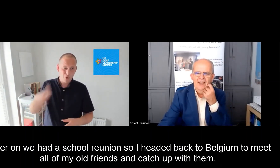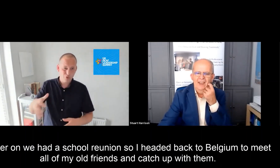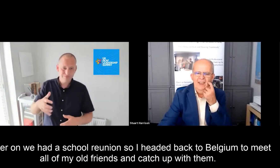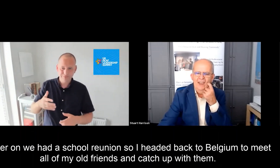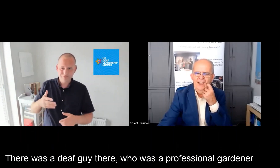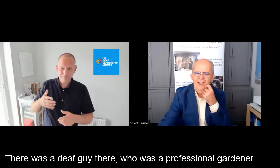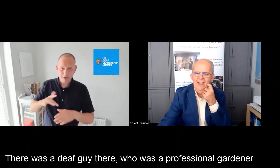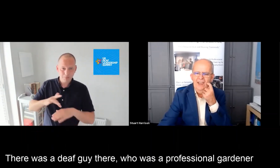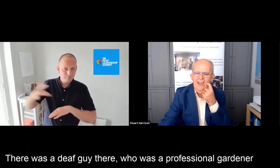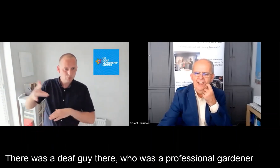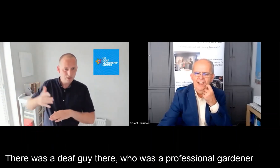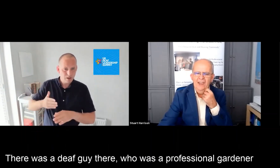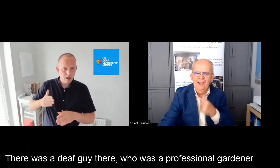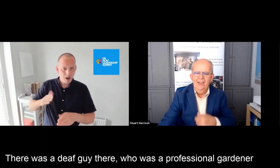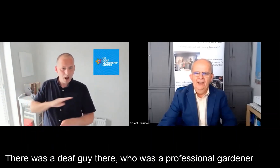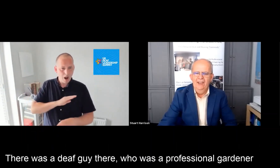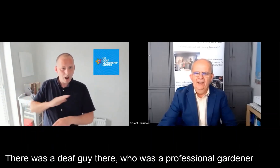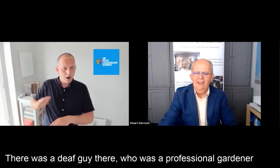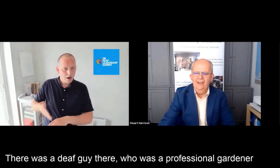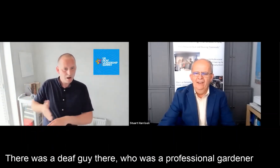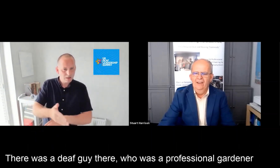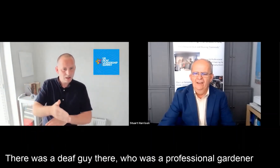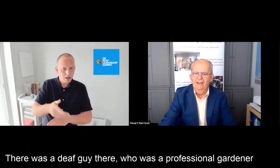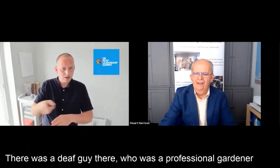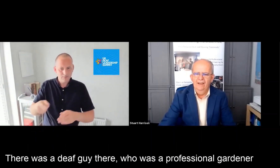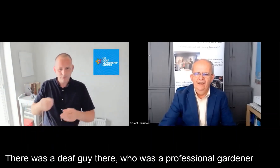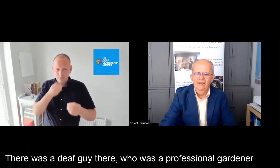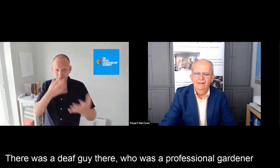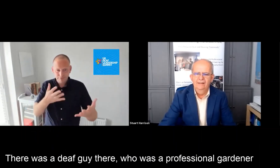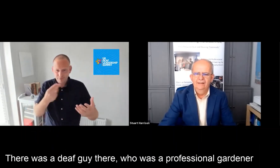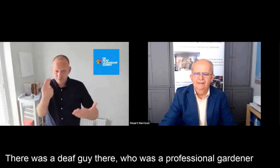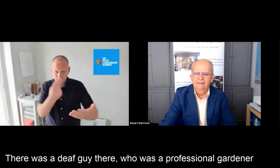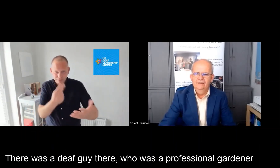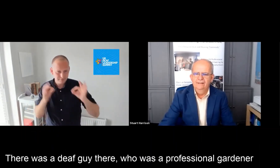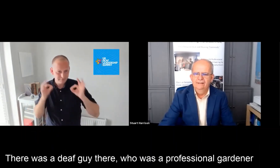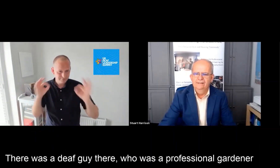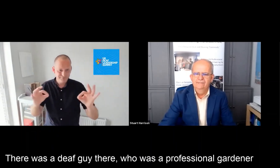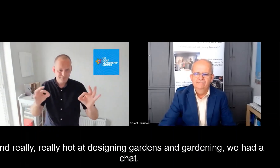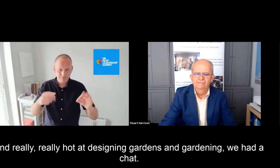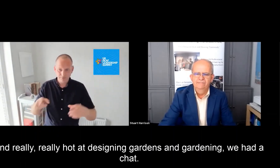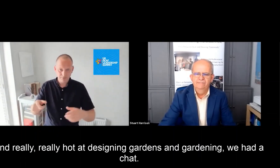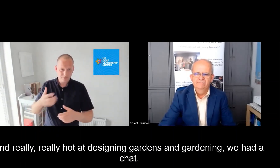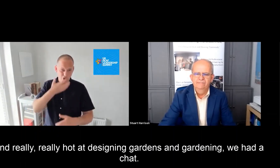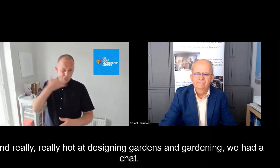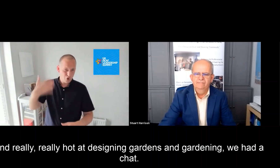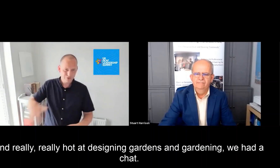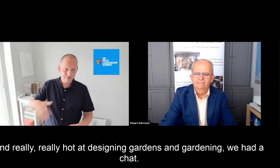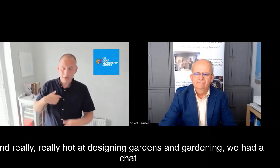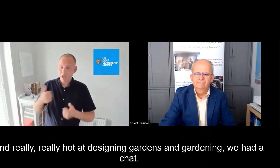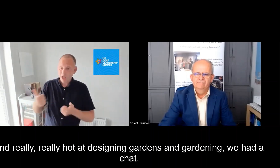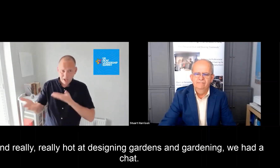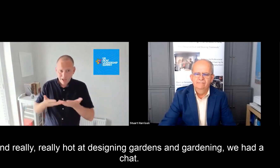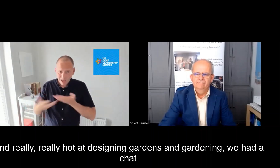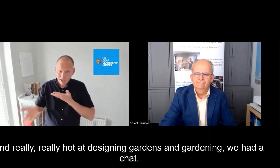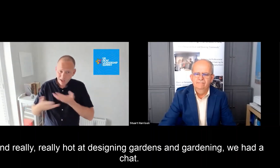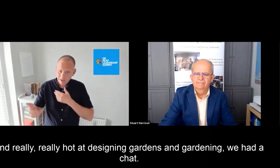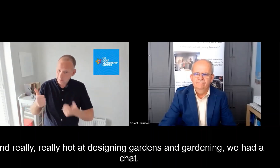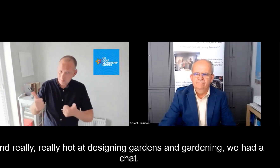there was a deaf guy there who was a professional gardener, really, really hot at